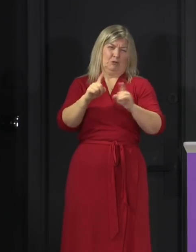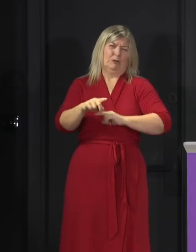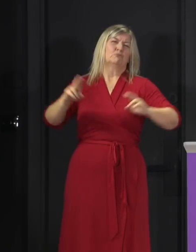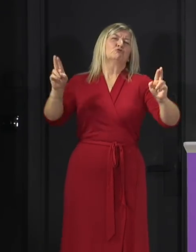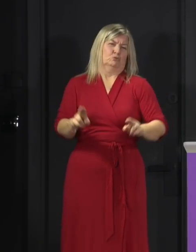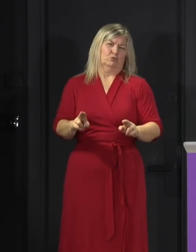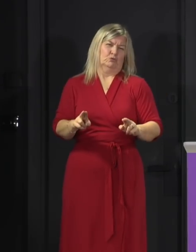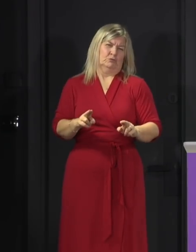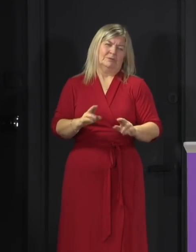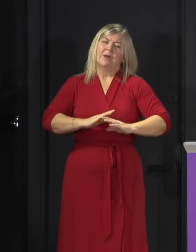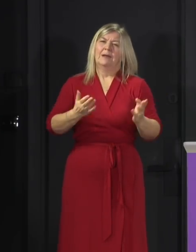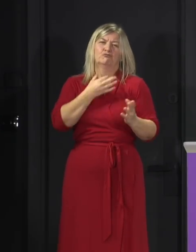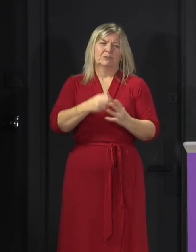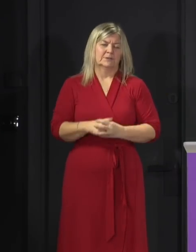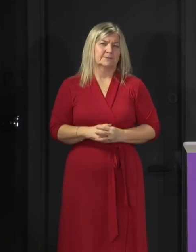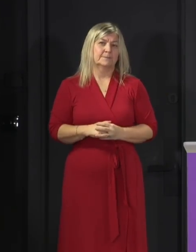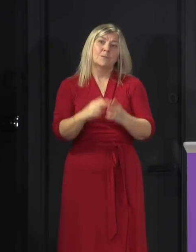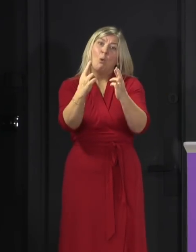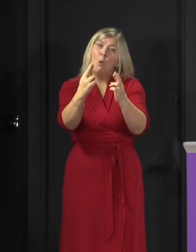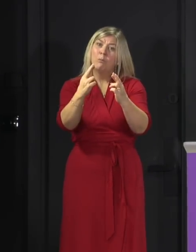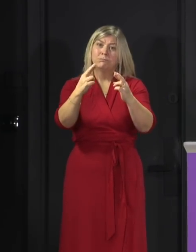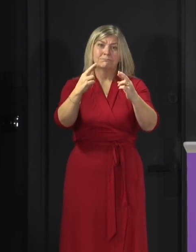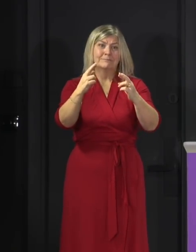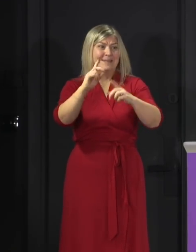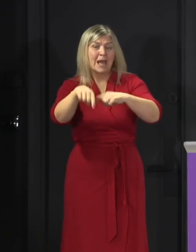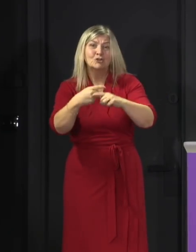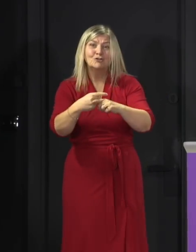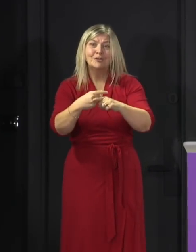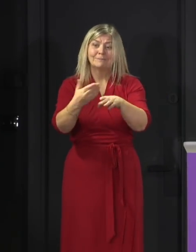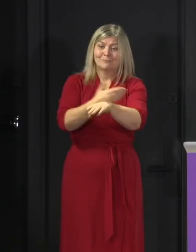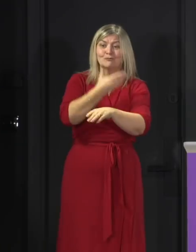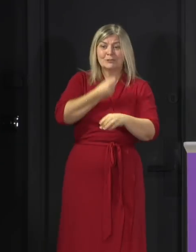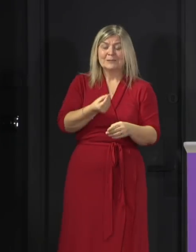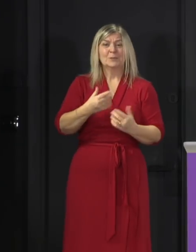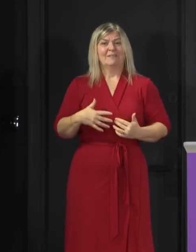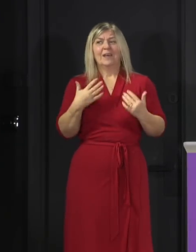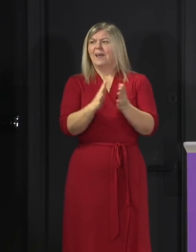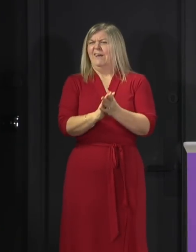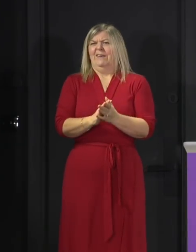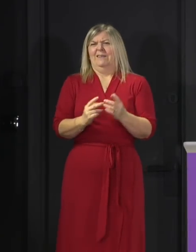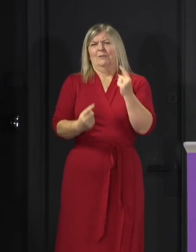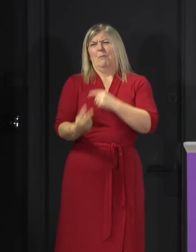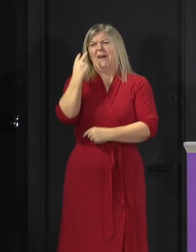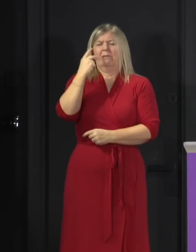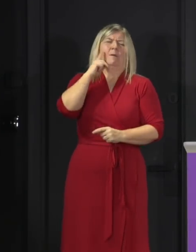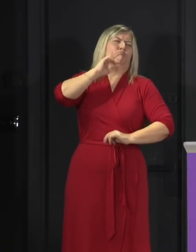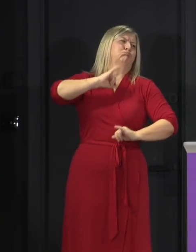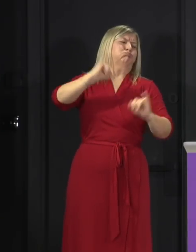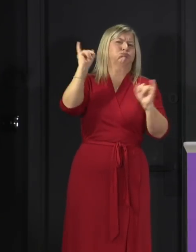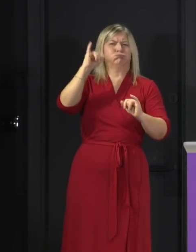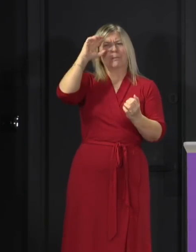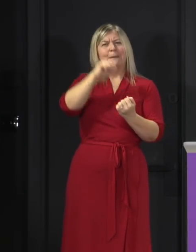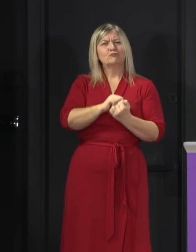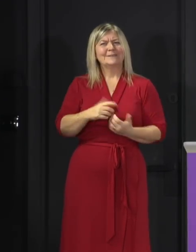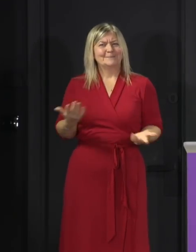safe. Hopefully, by this time next year, all of this will be starting to feel like a really bad memory. But this